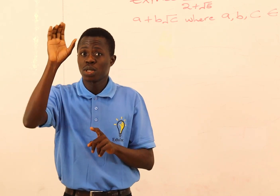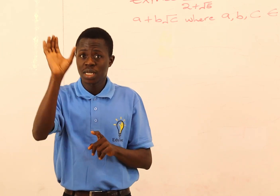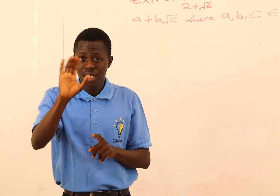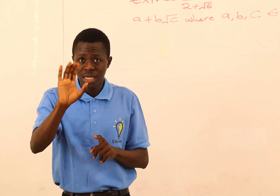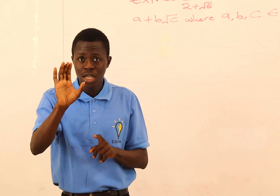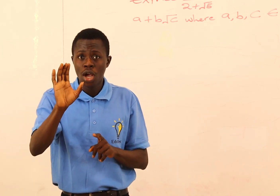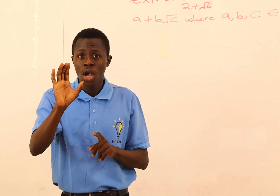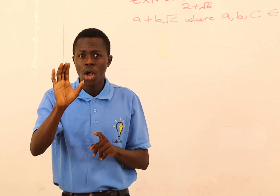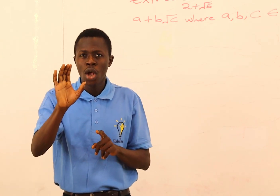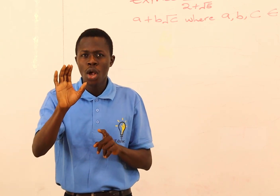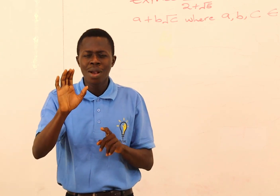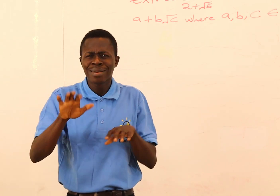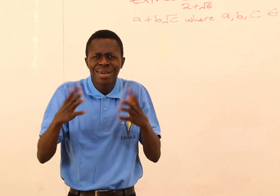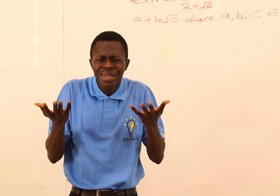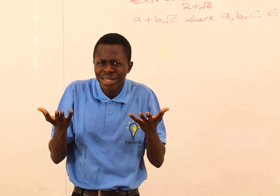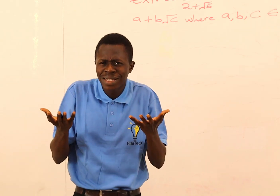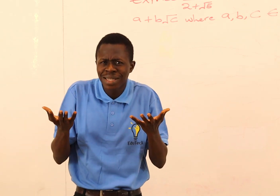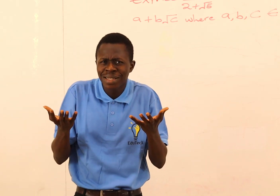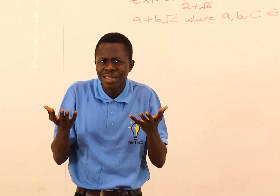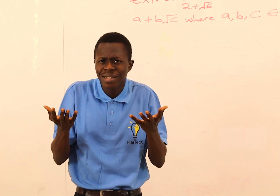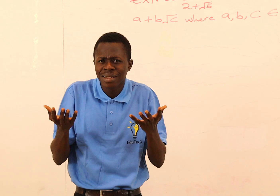square root of c. What does that mean?